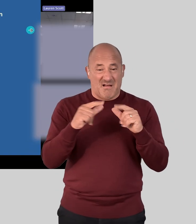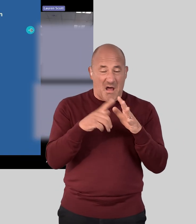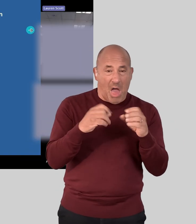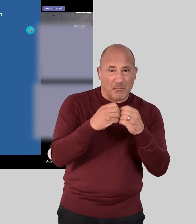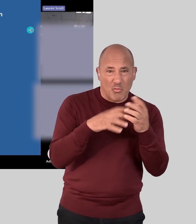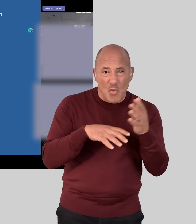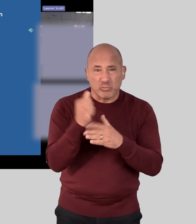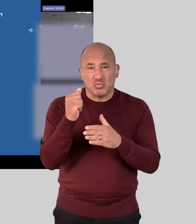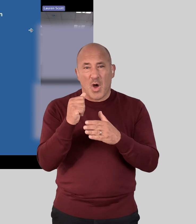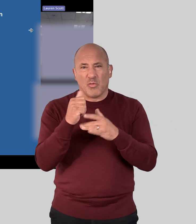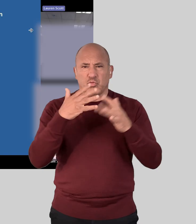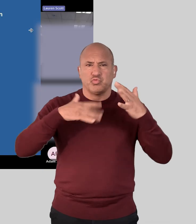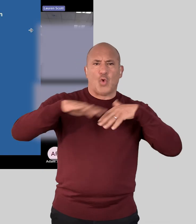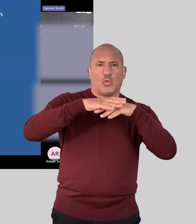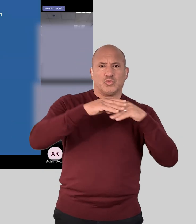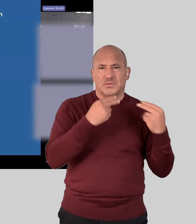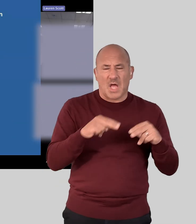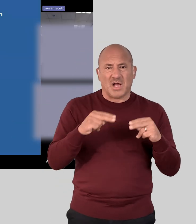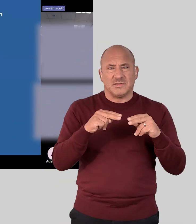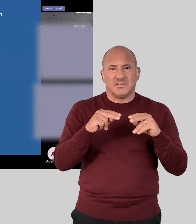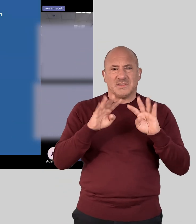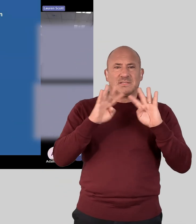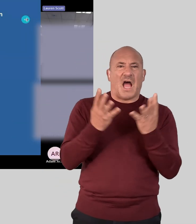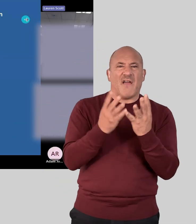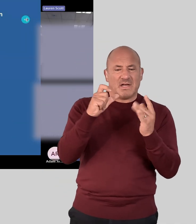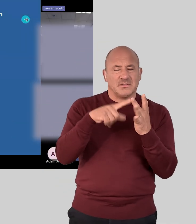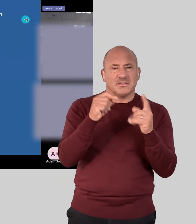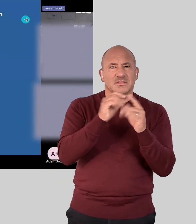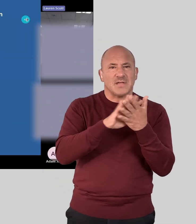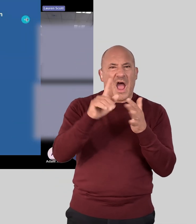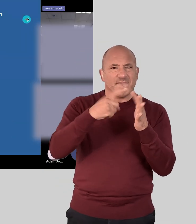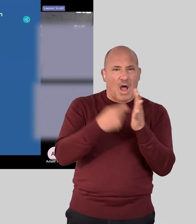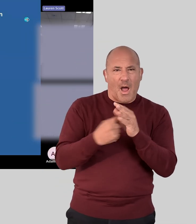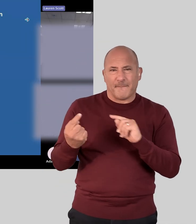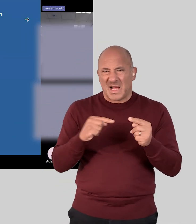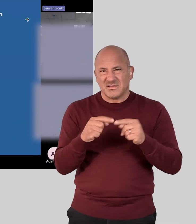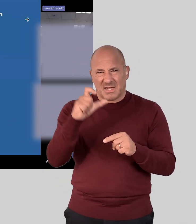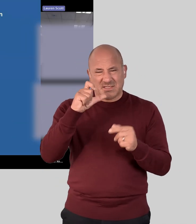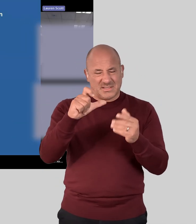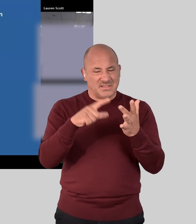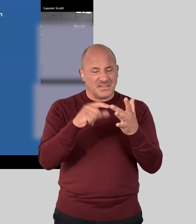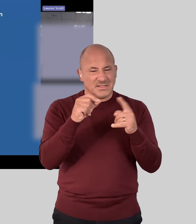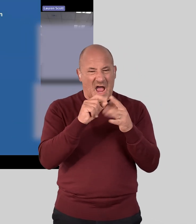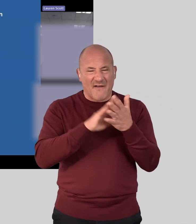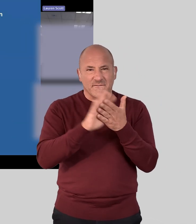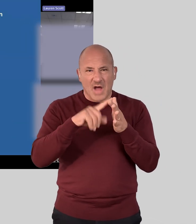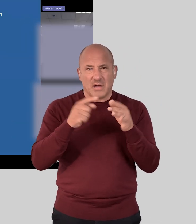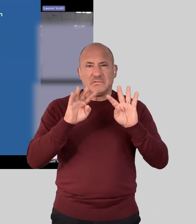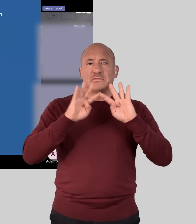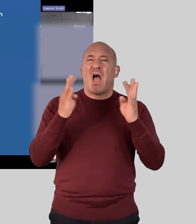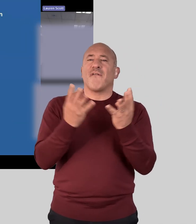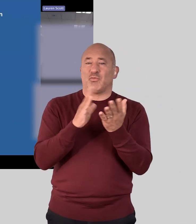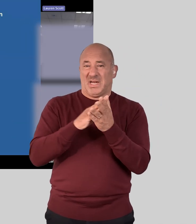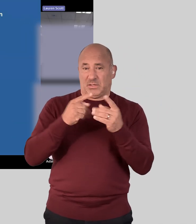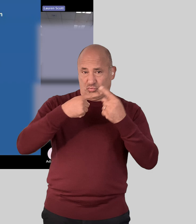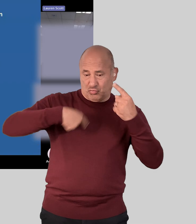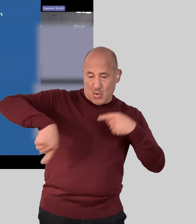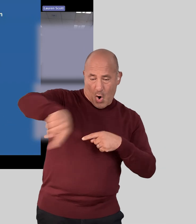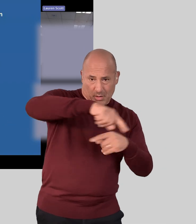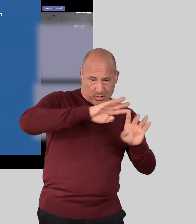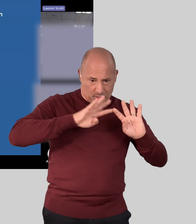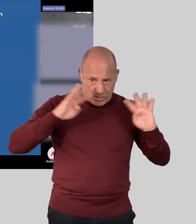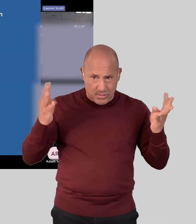Also, there's club culture, social dance, ciphers and battles. And a cipher is a